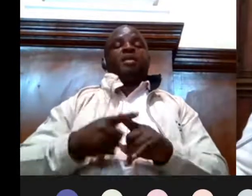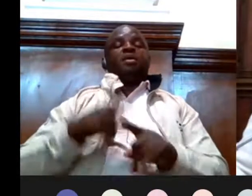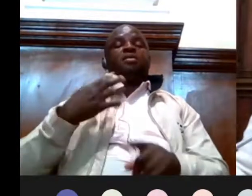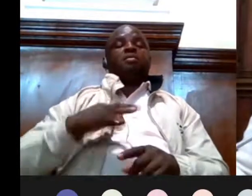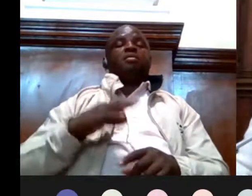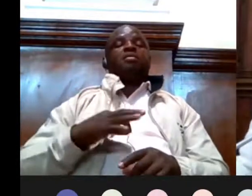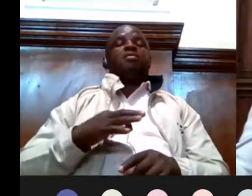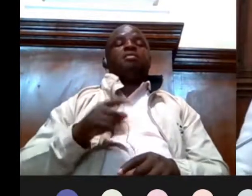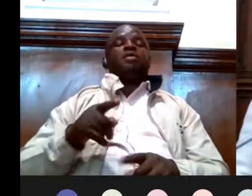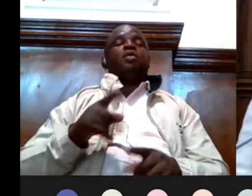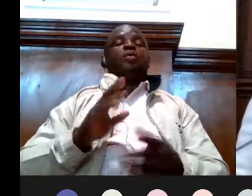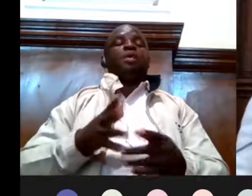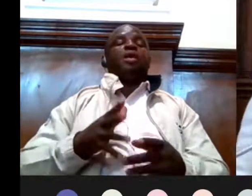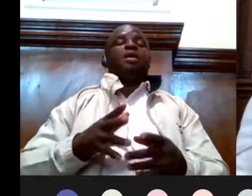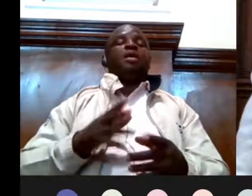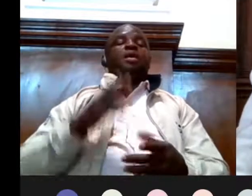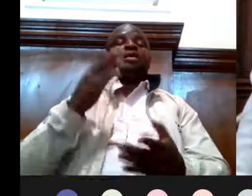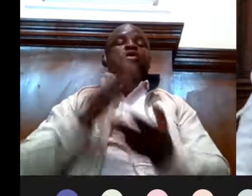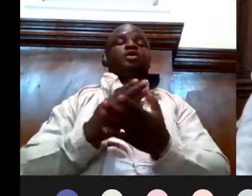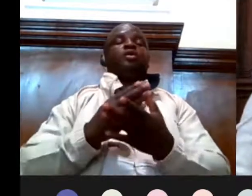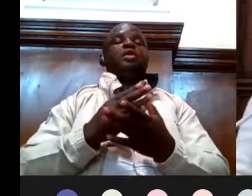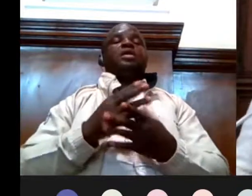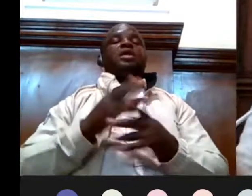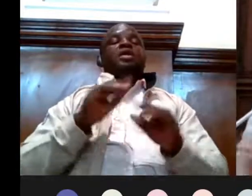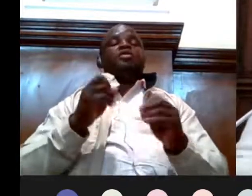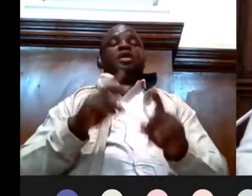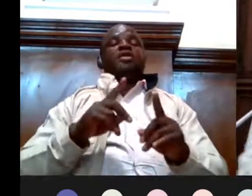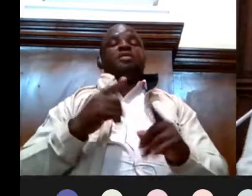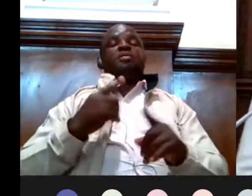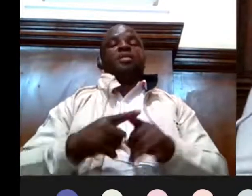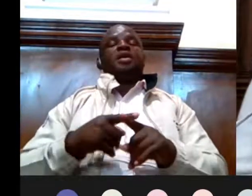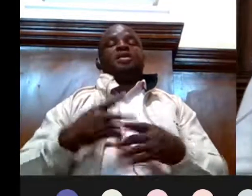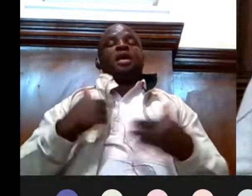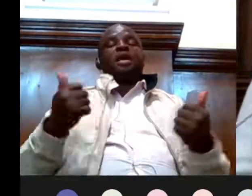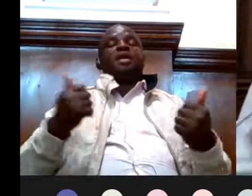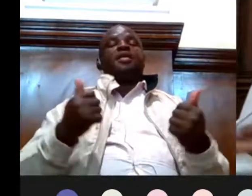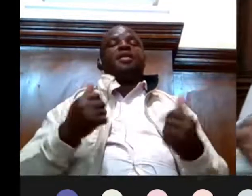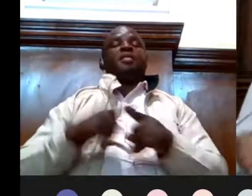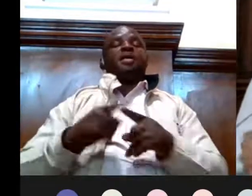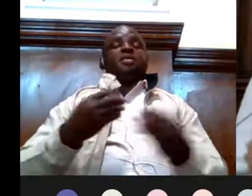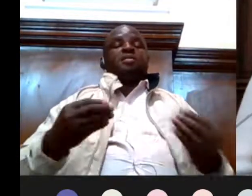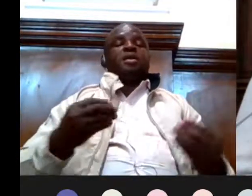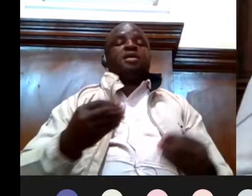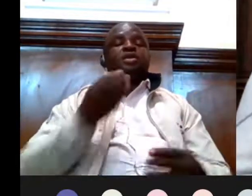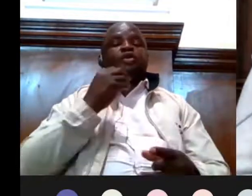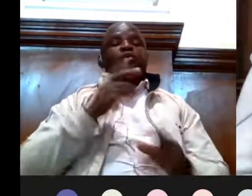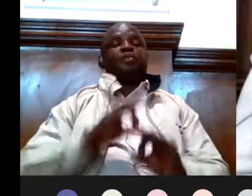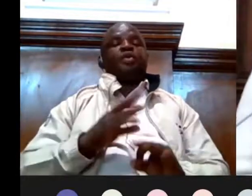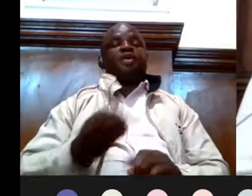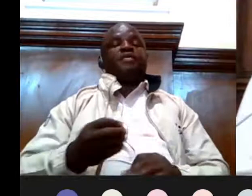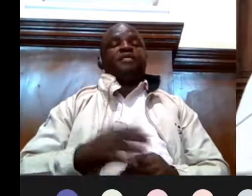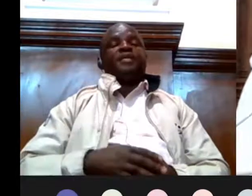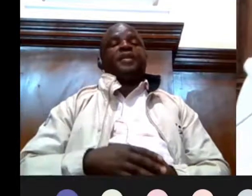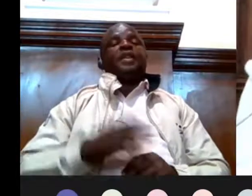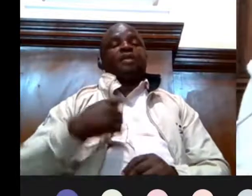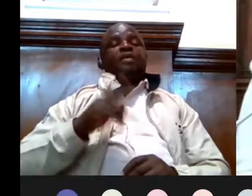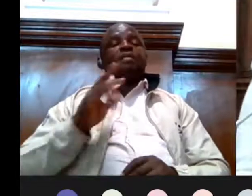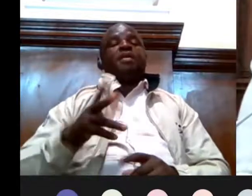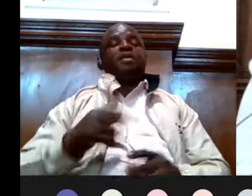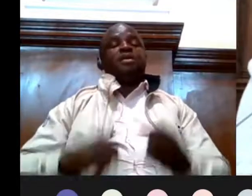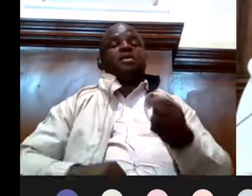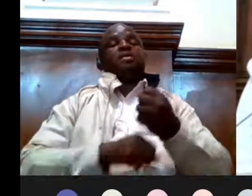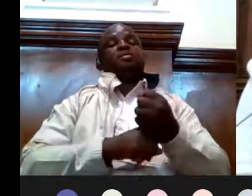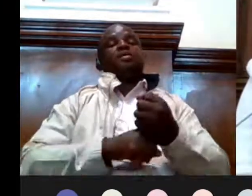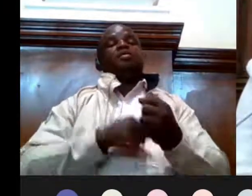turn will ensure the education, health care, and better nutrition of their children and families. We must support